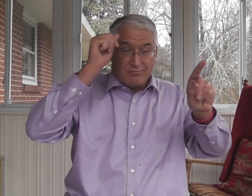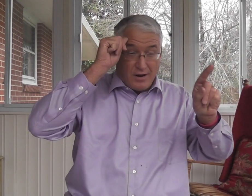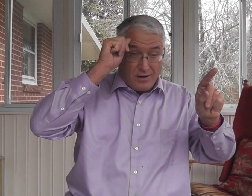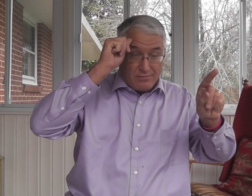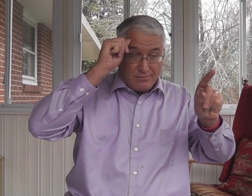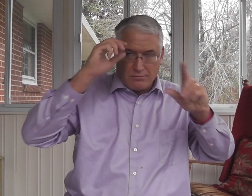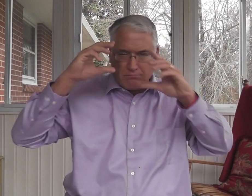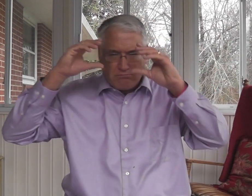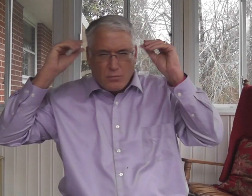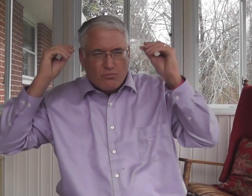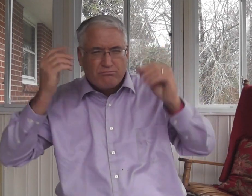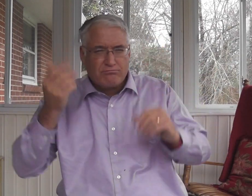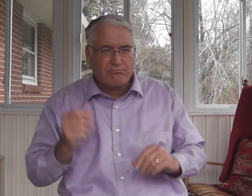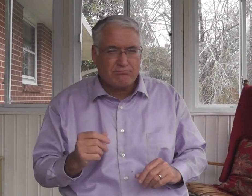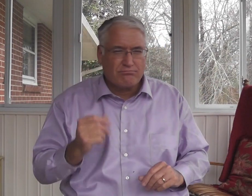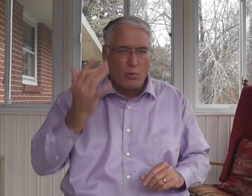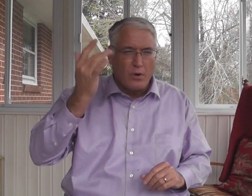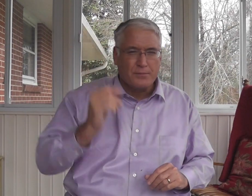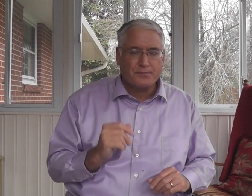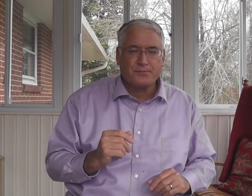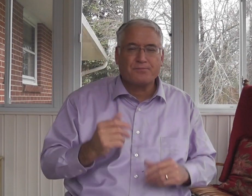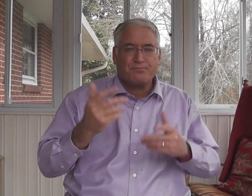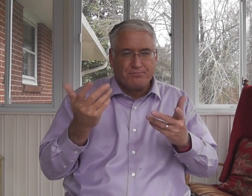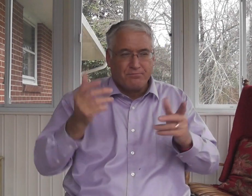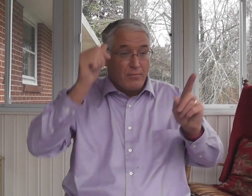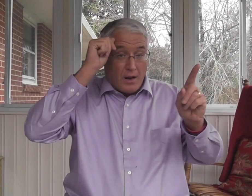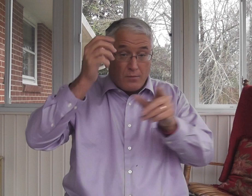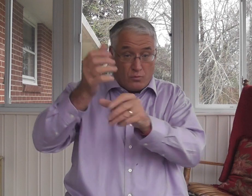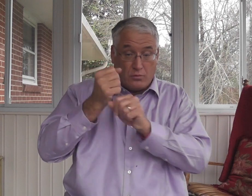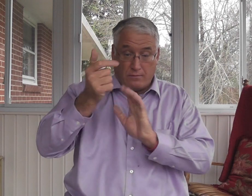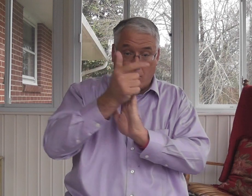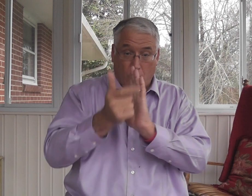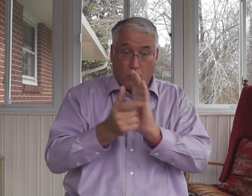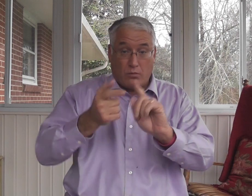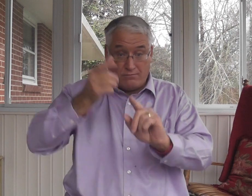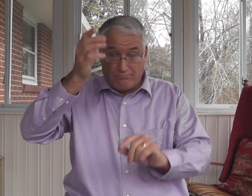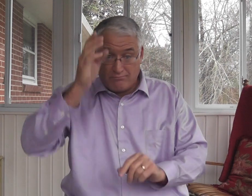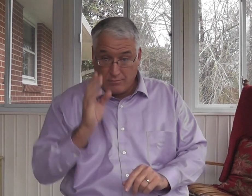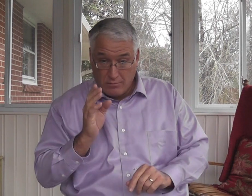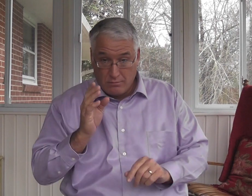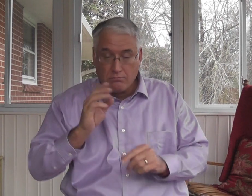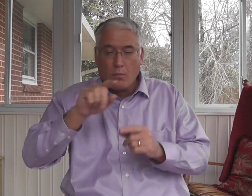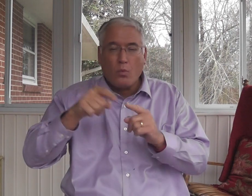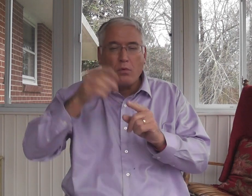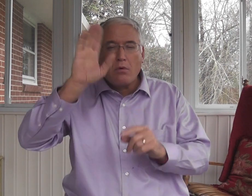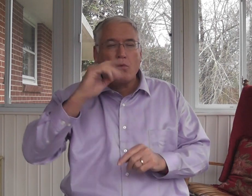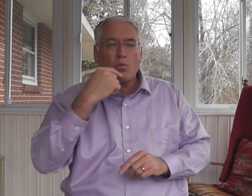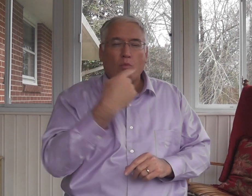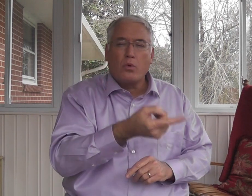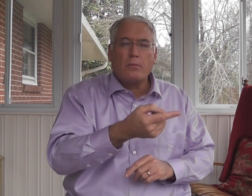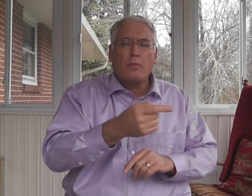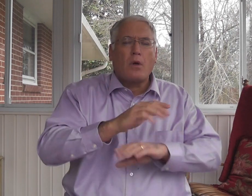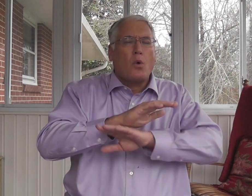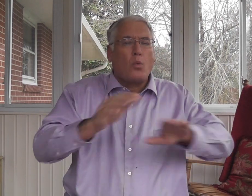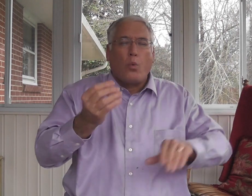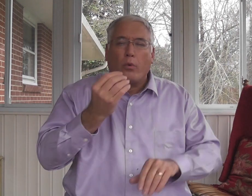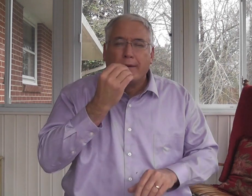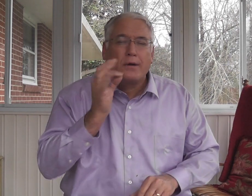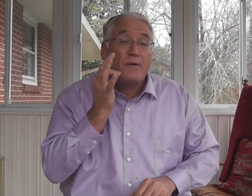Why mention Adam and Moses? Why? Well, Adam received the law from God. When God told